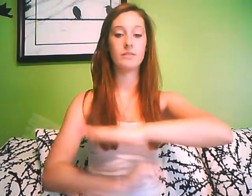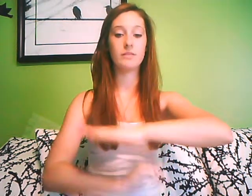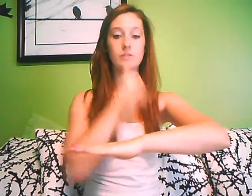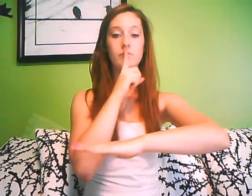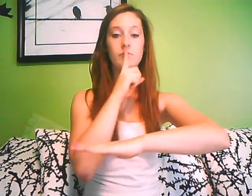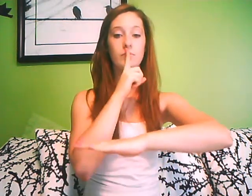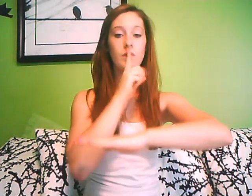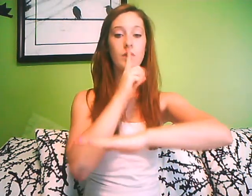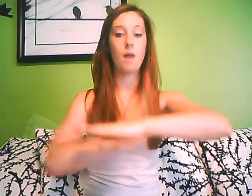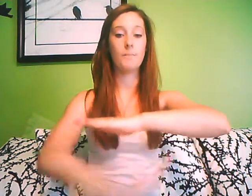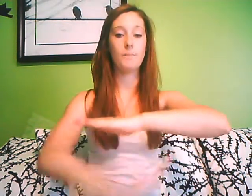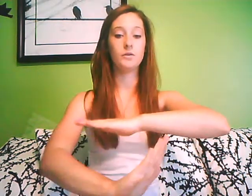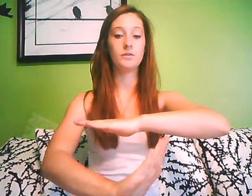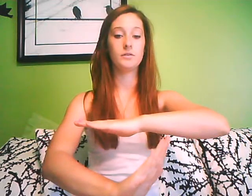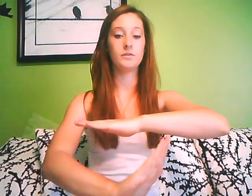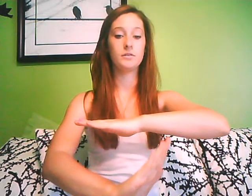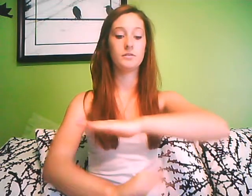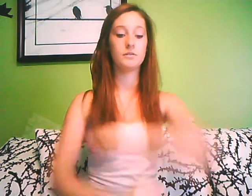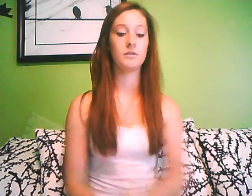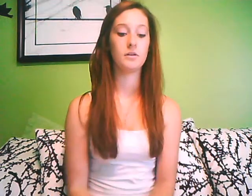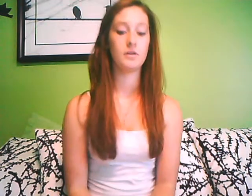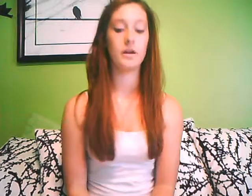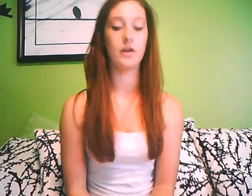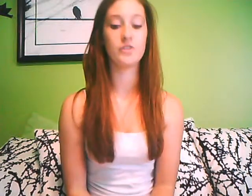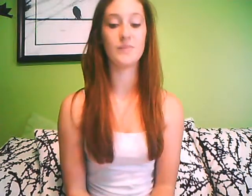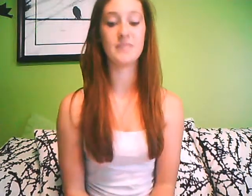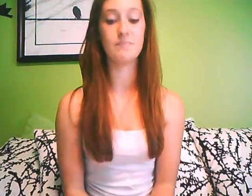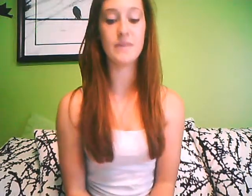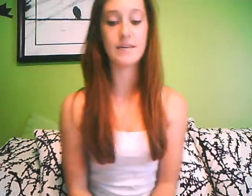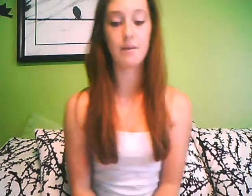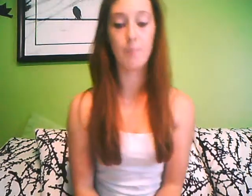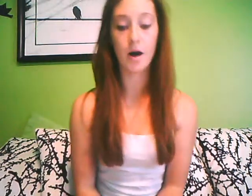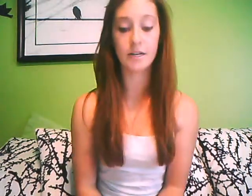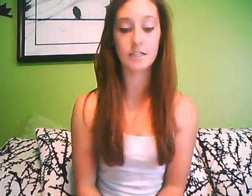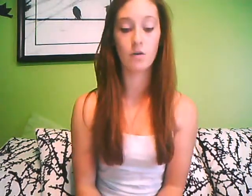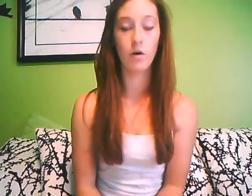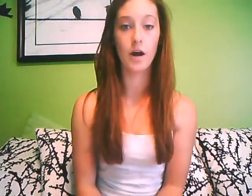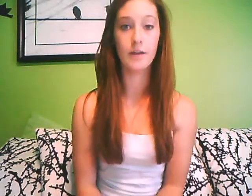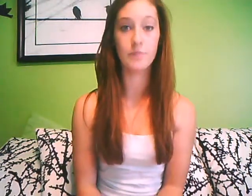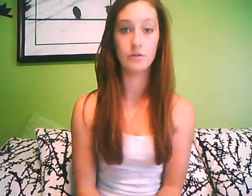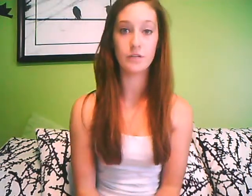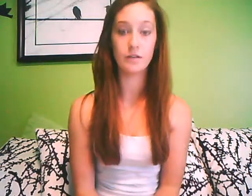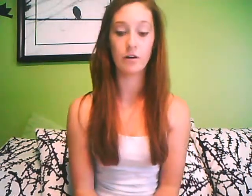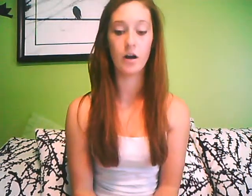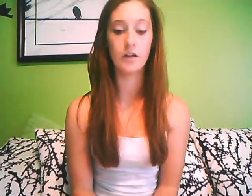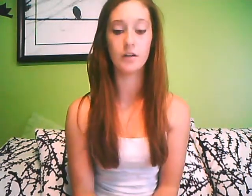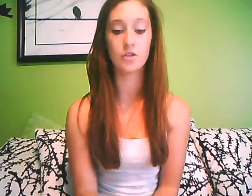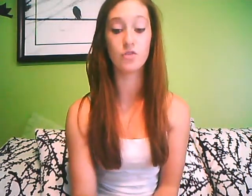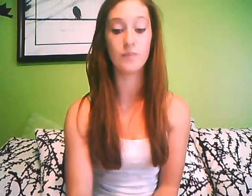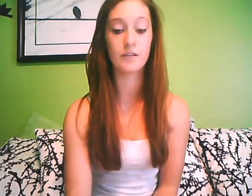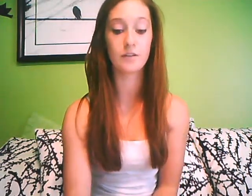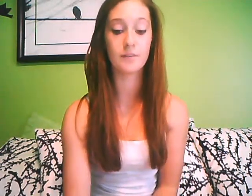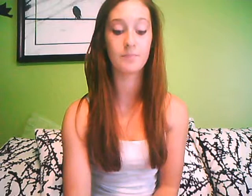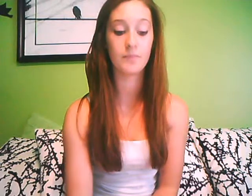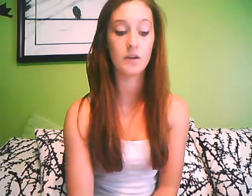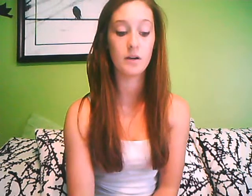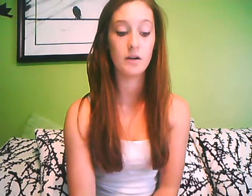So humble. It also means meek, modest, or unamusing, or unassuming.